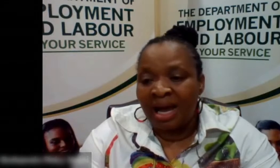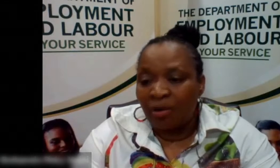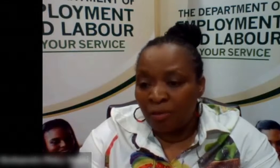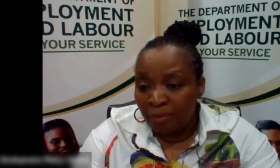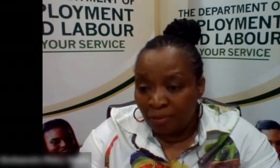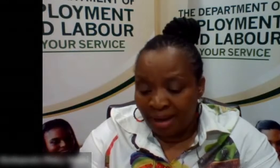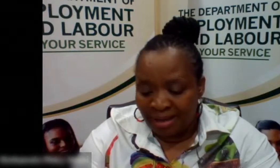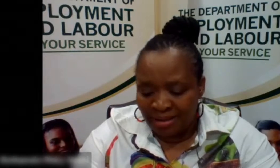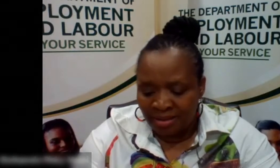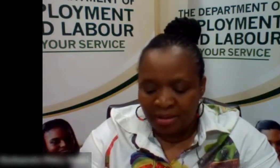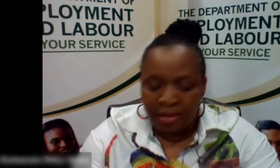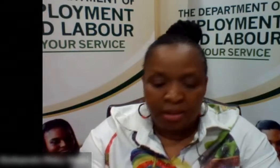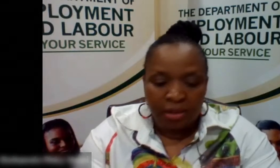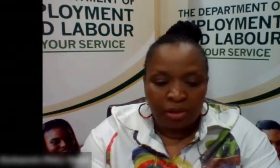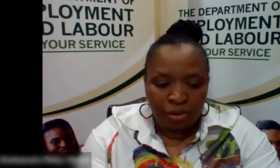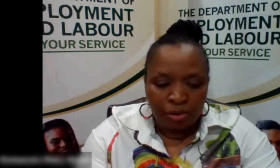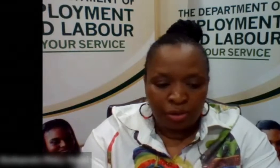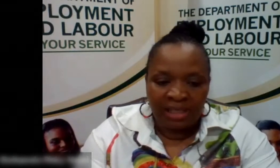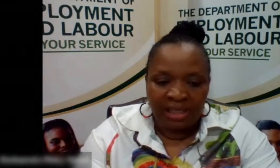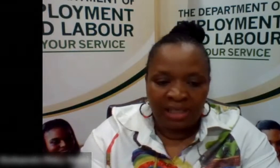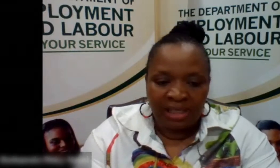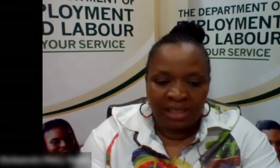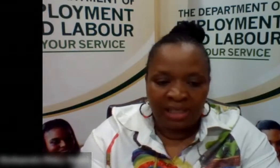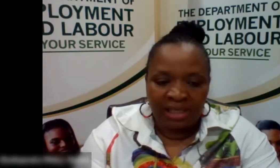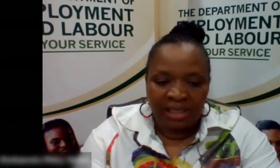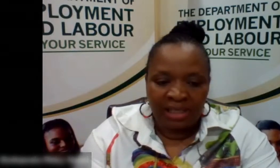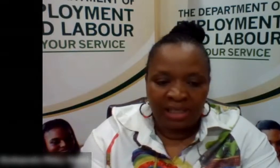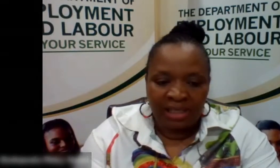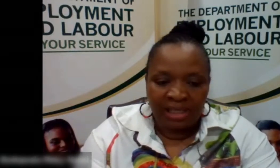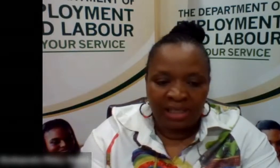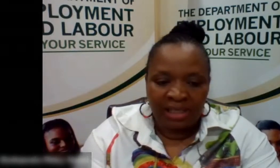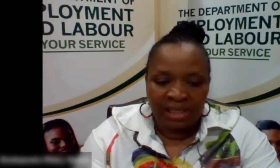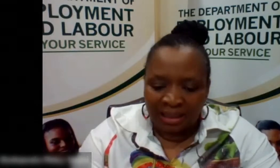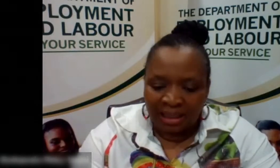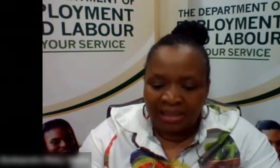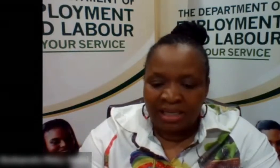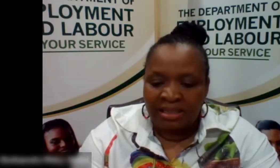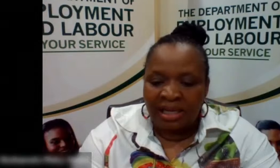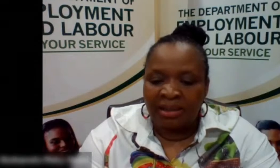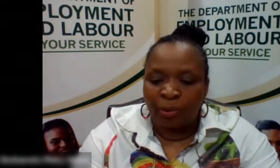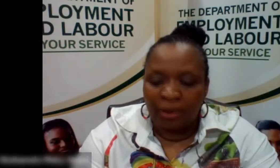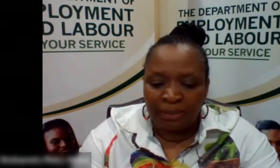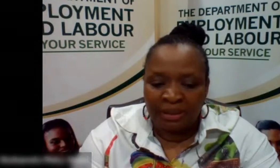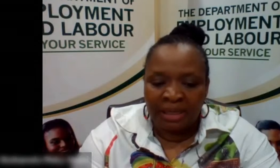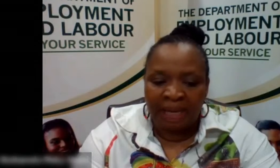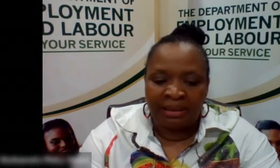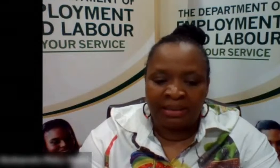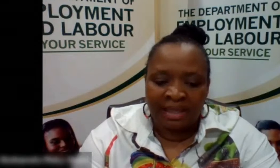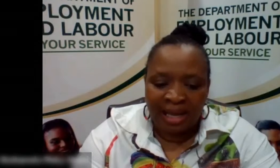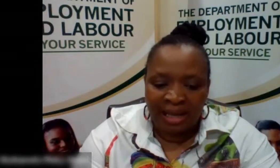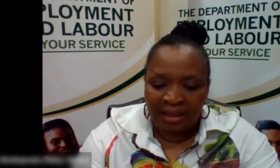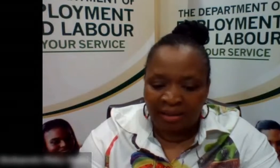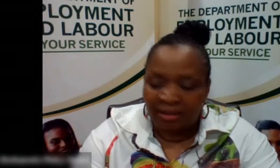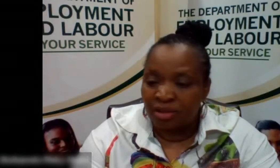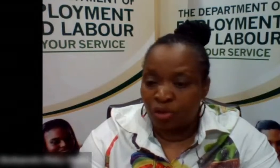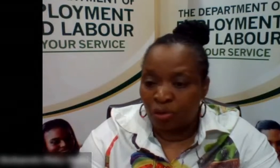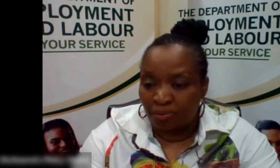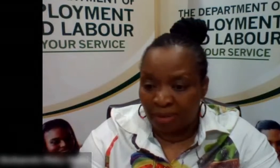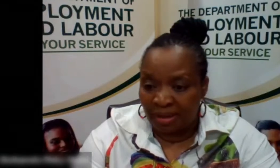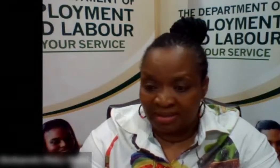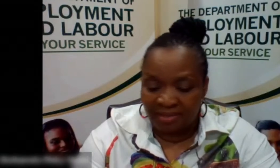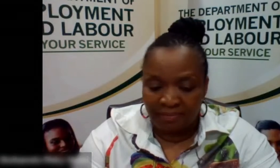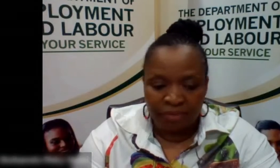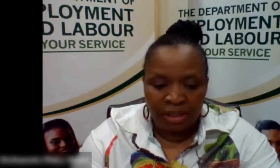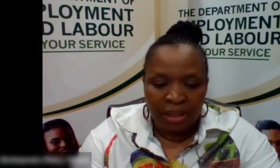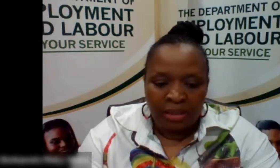are compromised, crucial responsibilities are neglected, and the well-being and entire health is